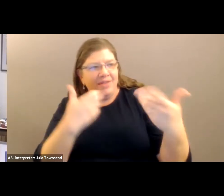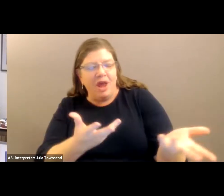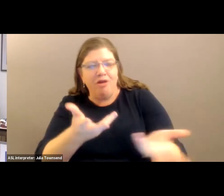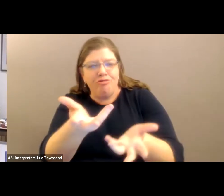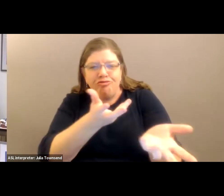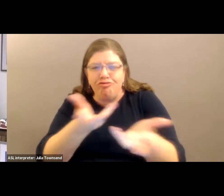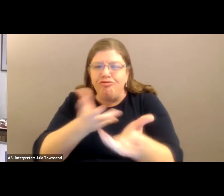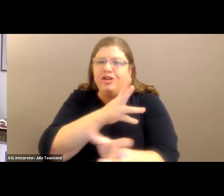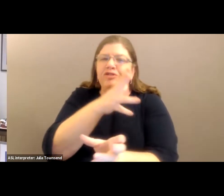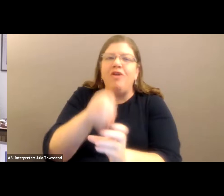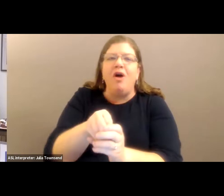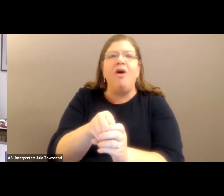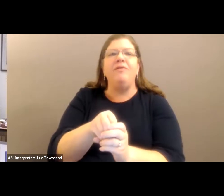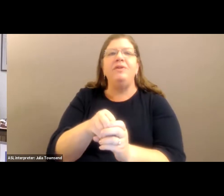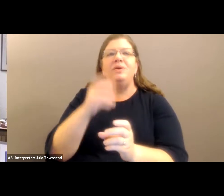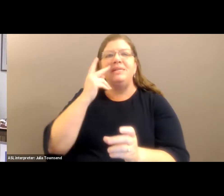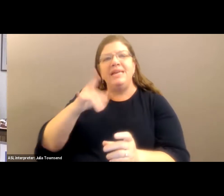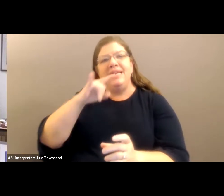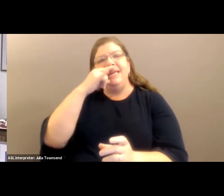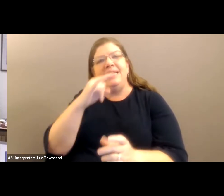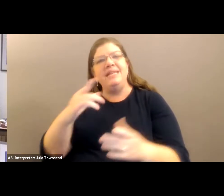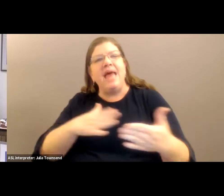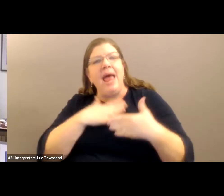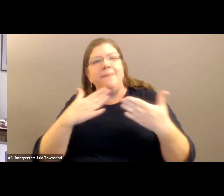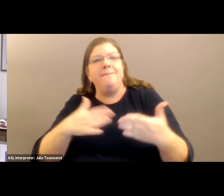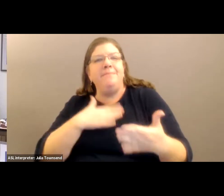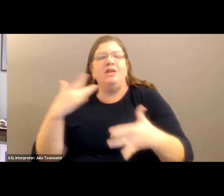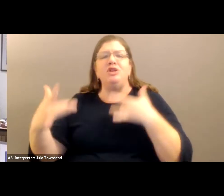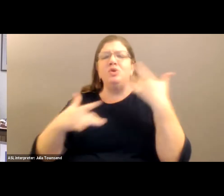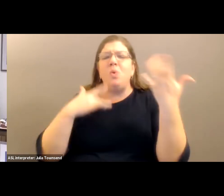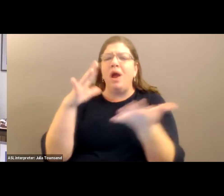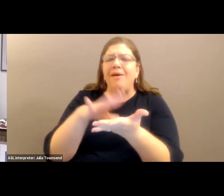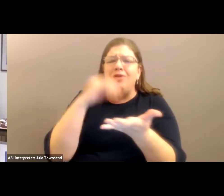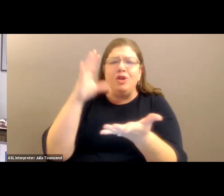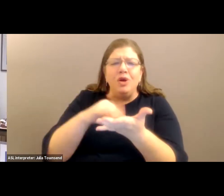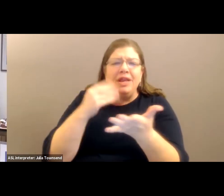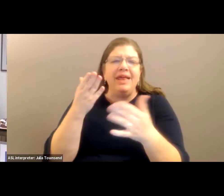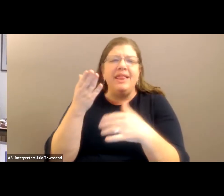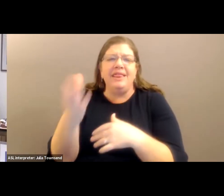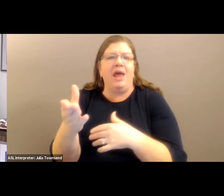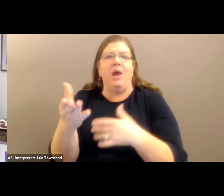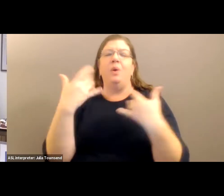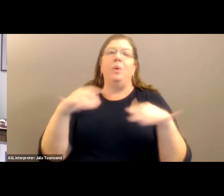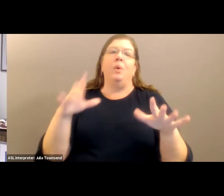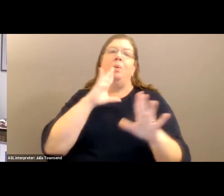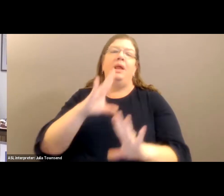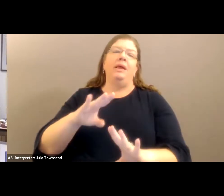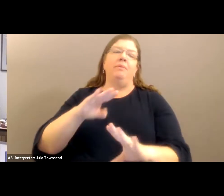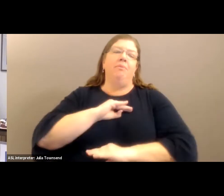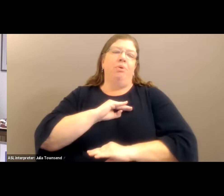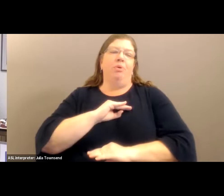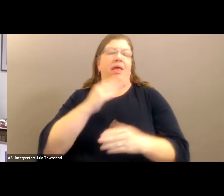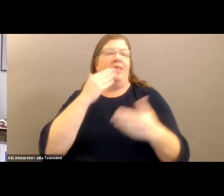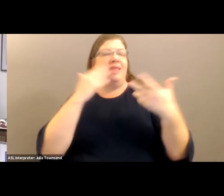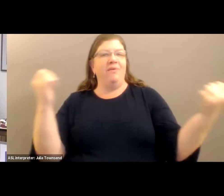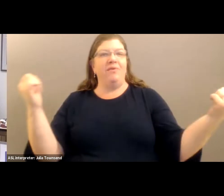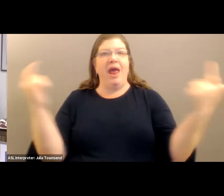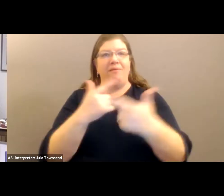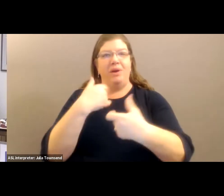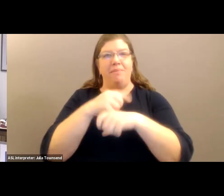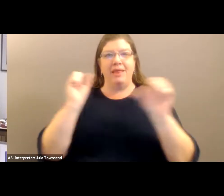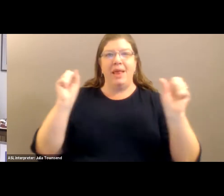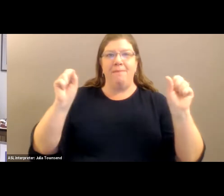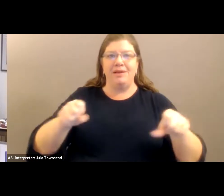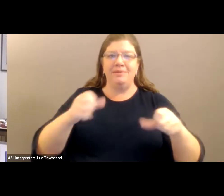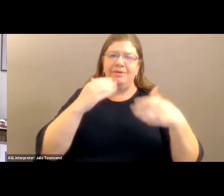engaged, and to see kids that are happy. The joy of learning is there, and that's very rewarding. So thank you to everyone who makes that